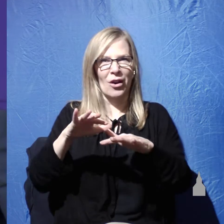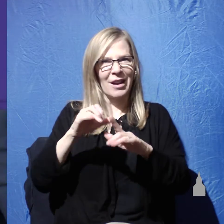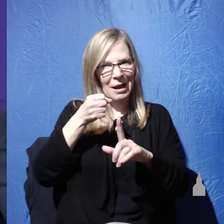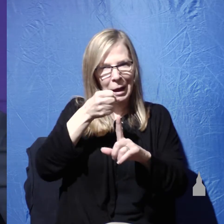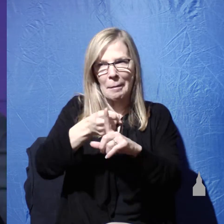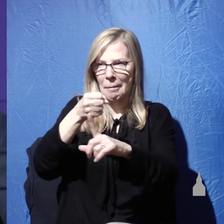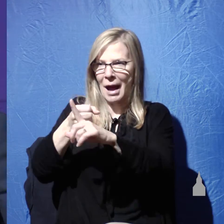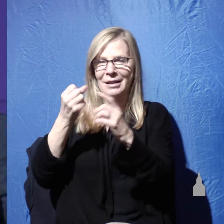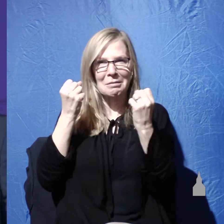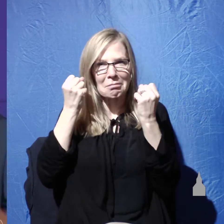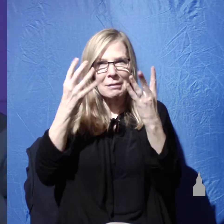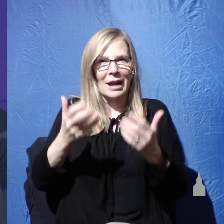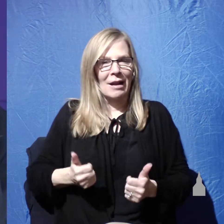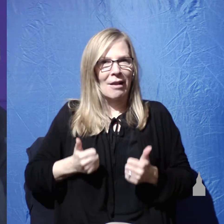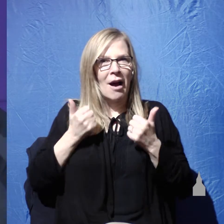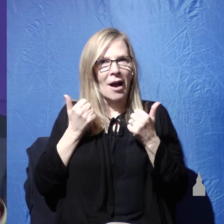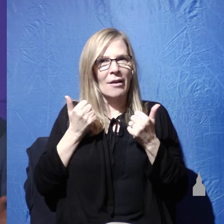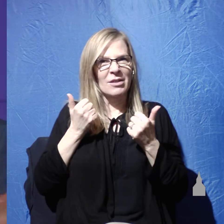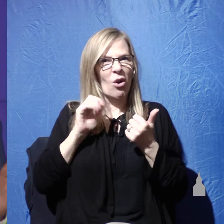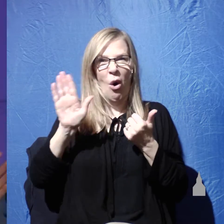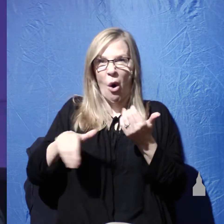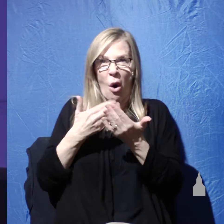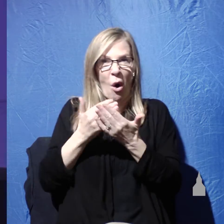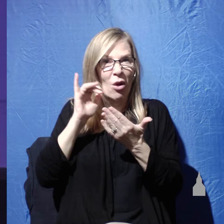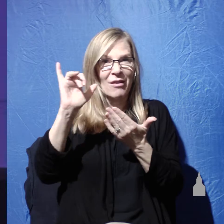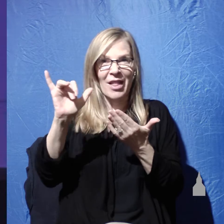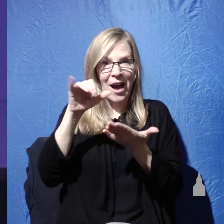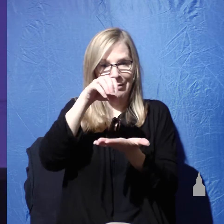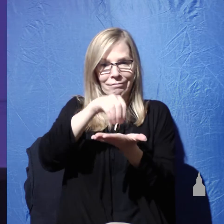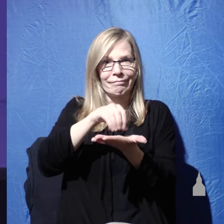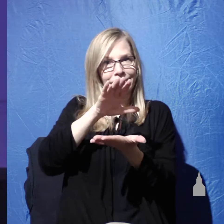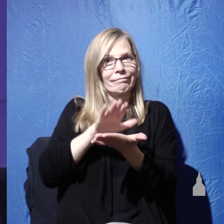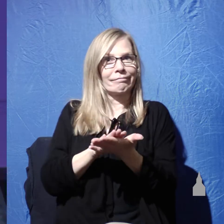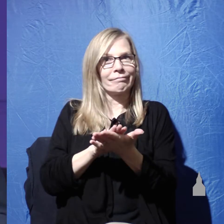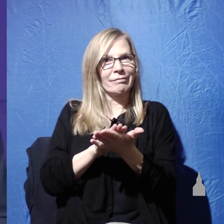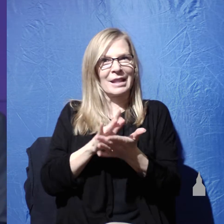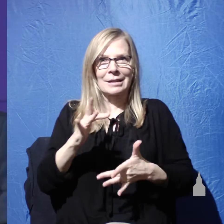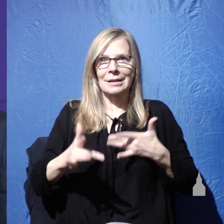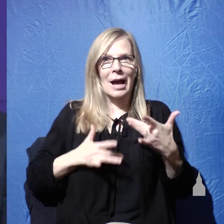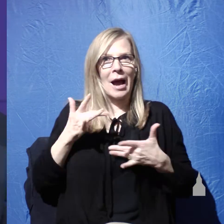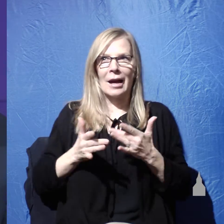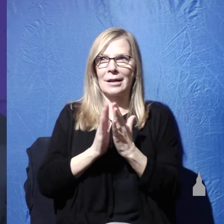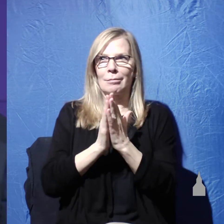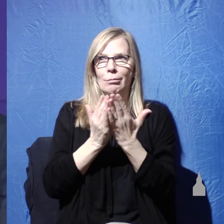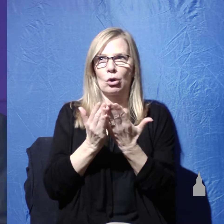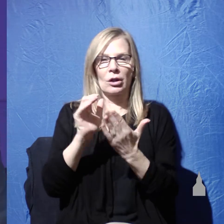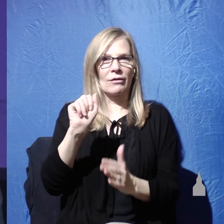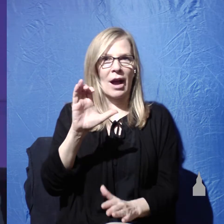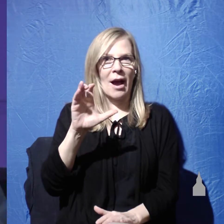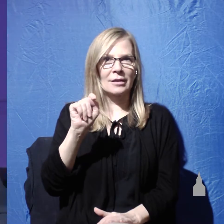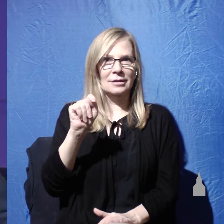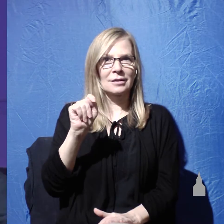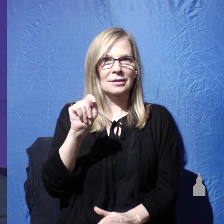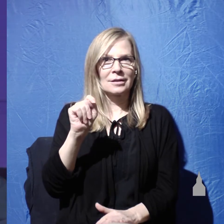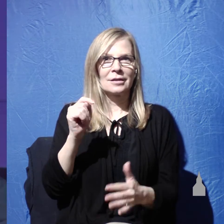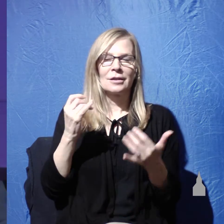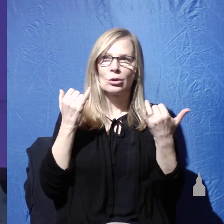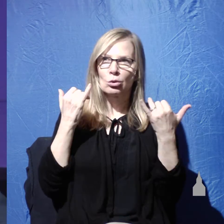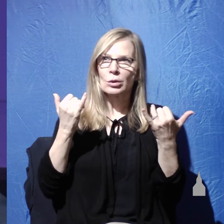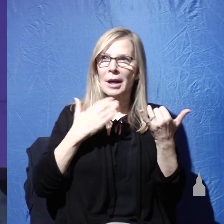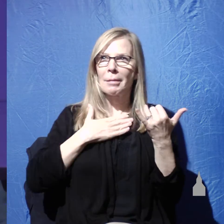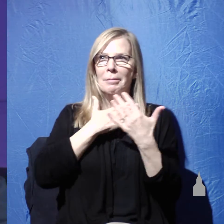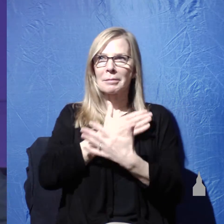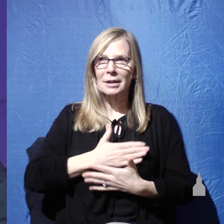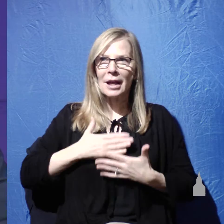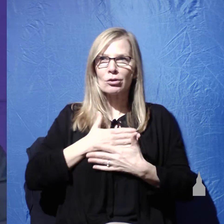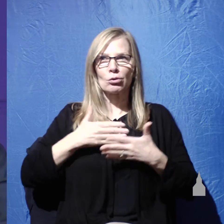in one of the most exciting books in the Bible, the book of Acts. And today it is my pleasure, I said, to introduce to you this book,